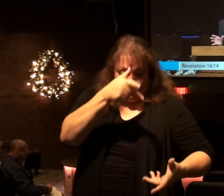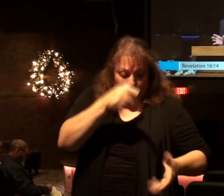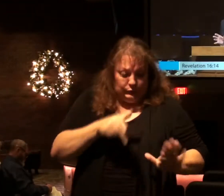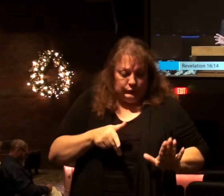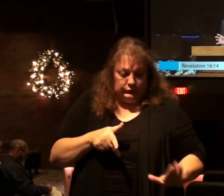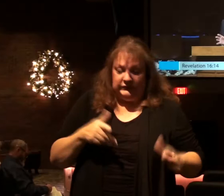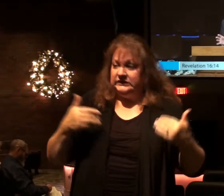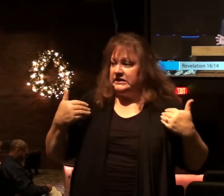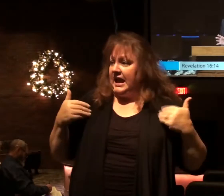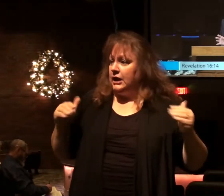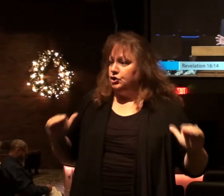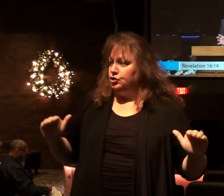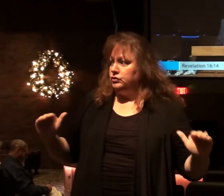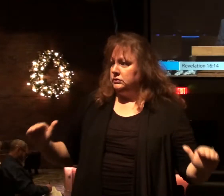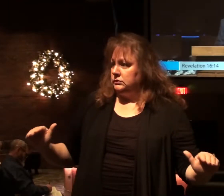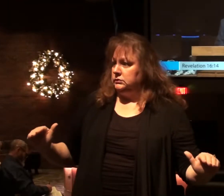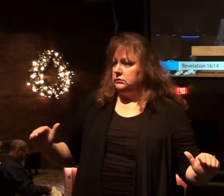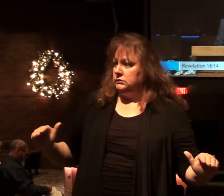beings